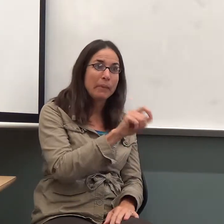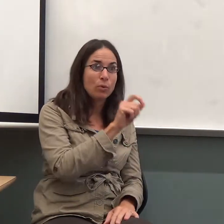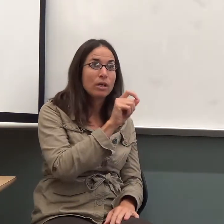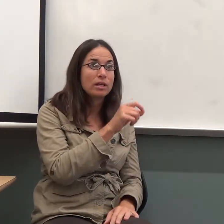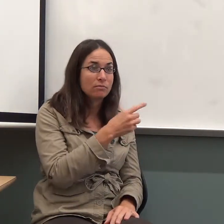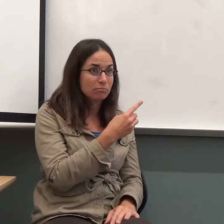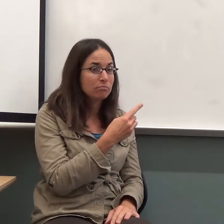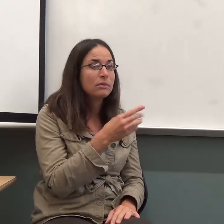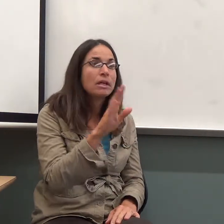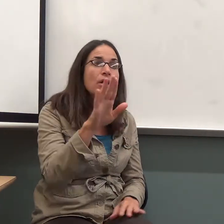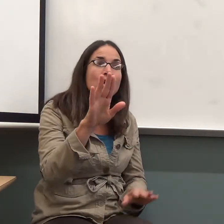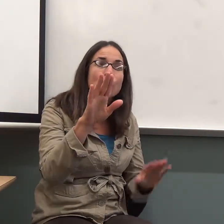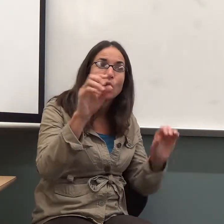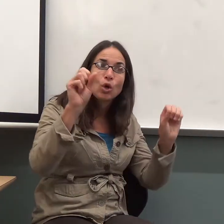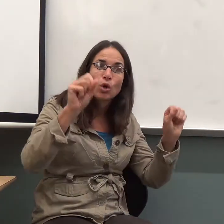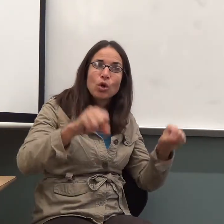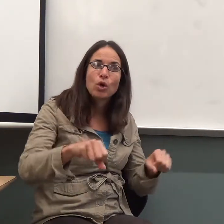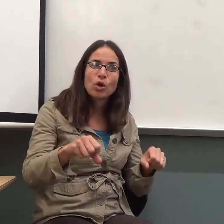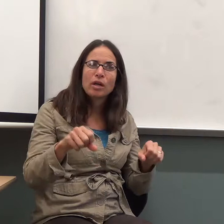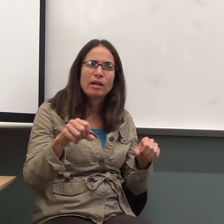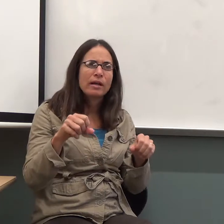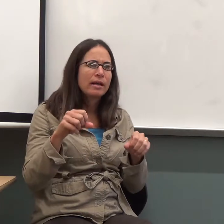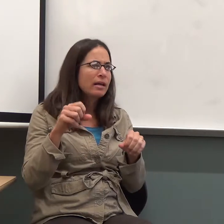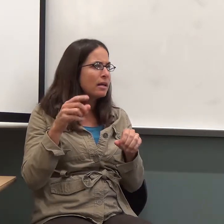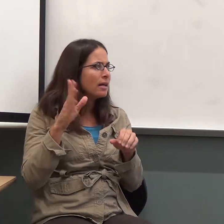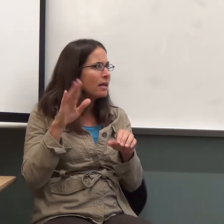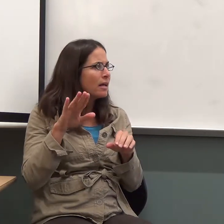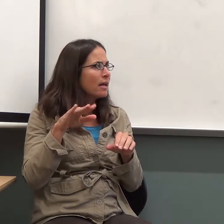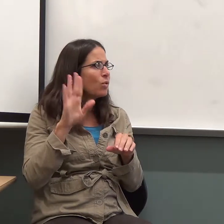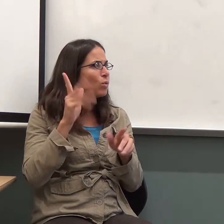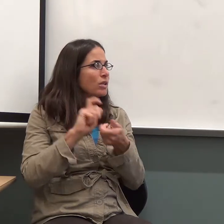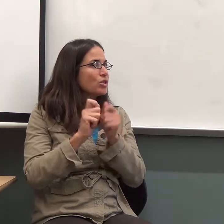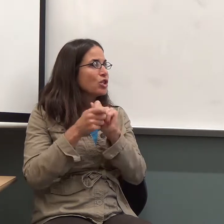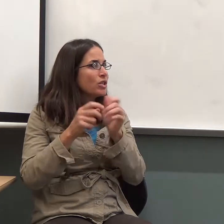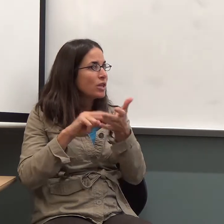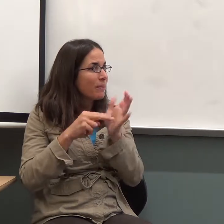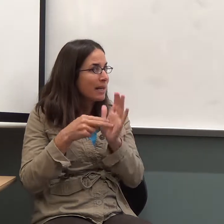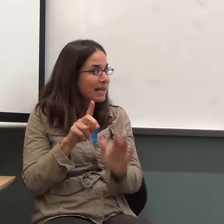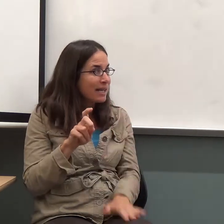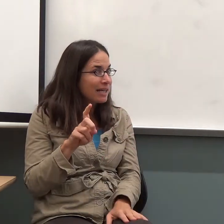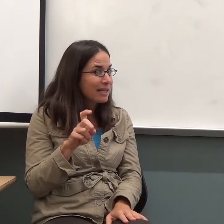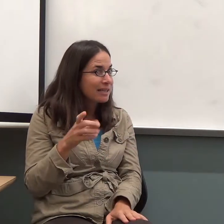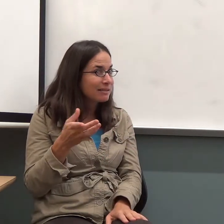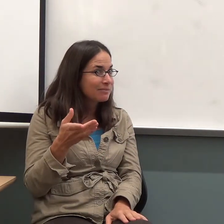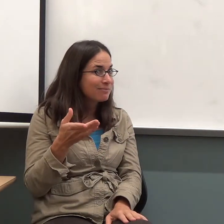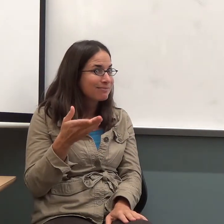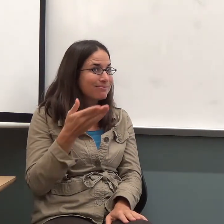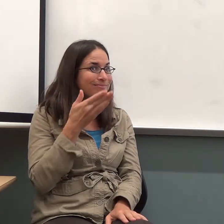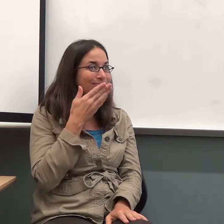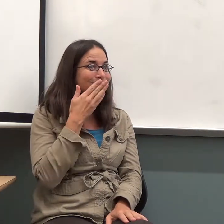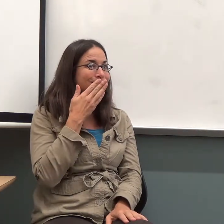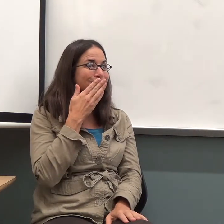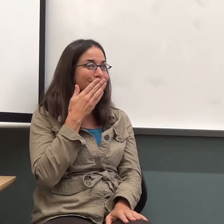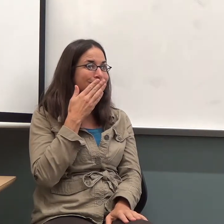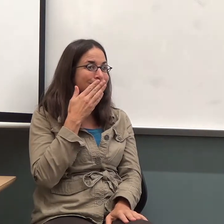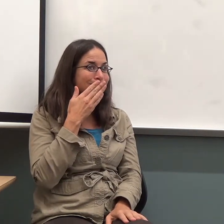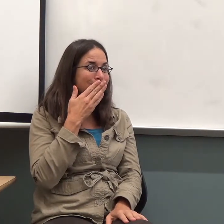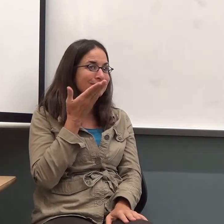put a period there, what happens with the meaning? Is that a positive thing? Getting from point A to point B? I think it's a positive